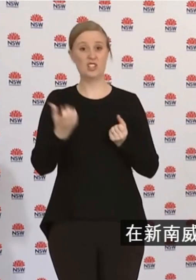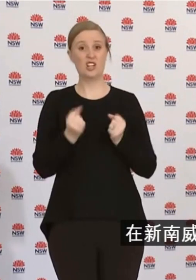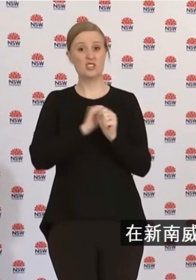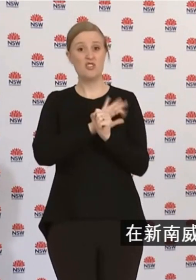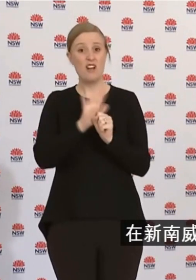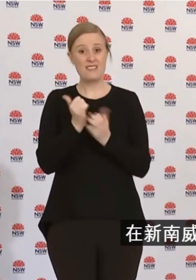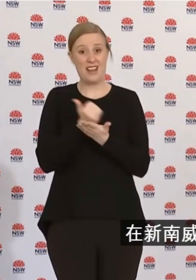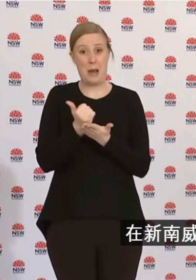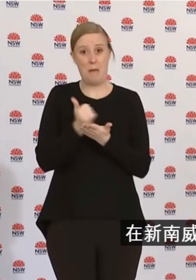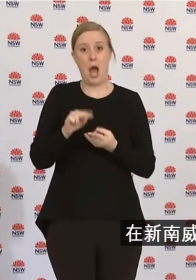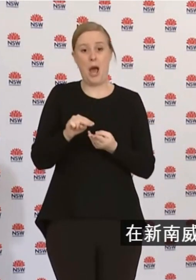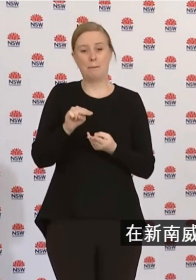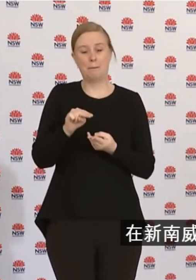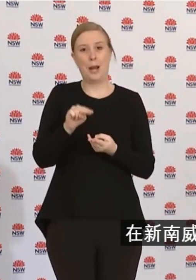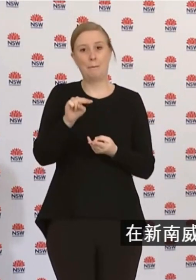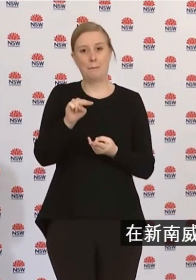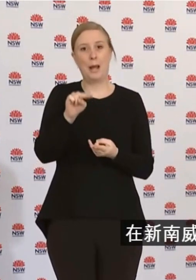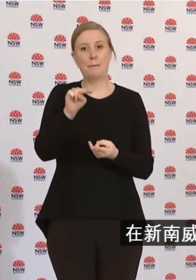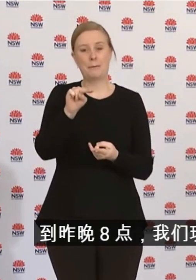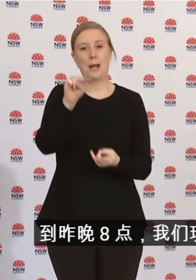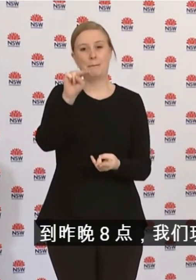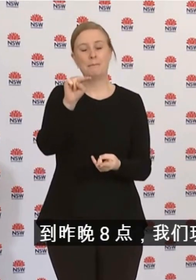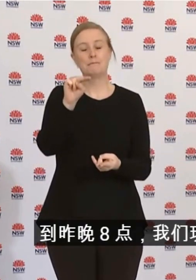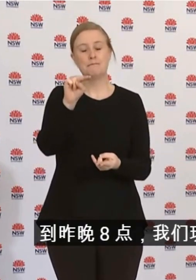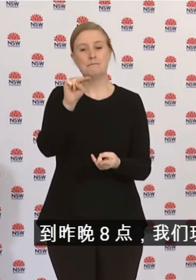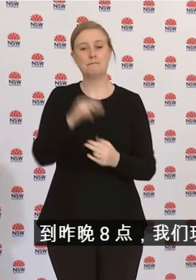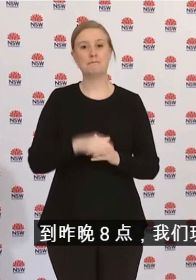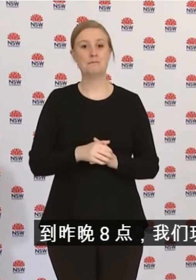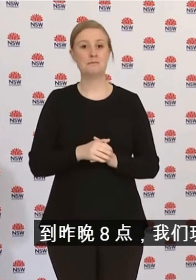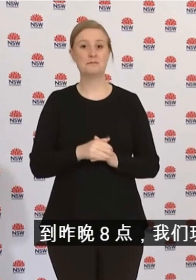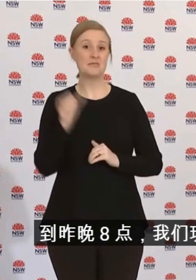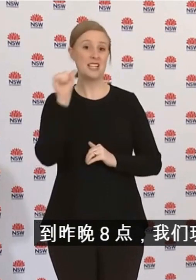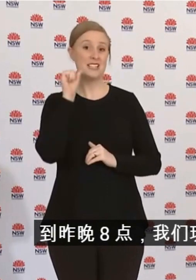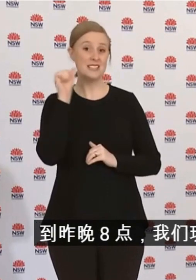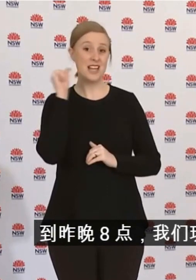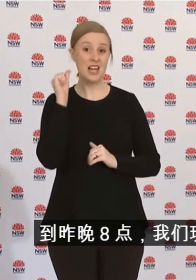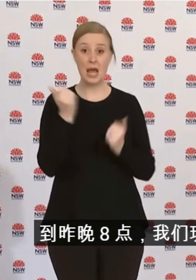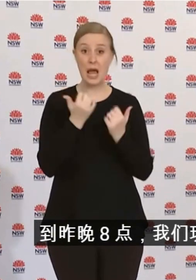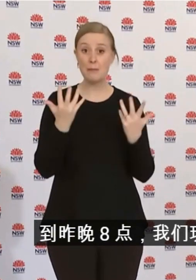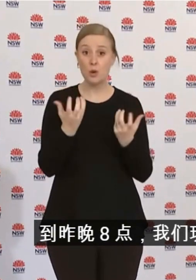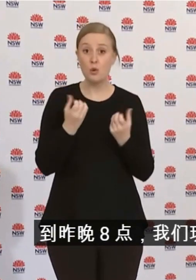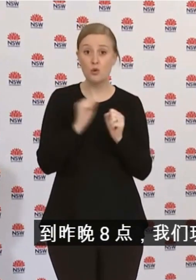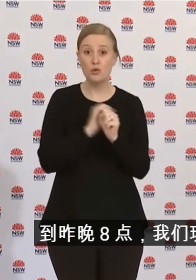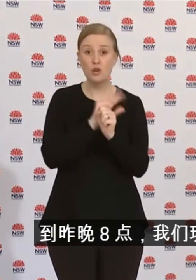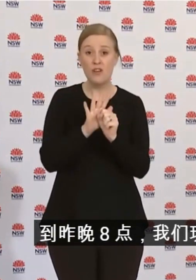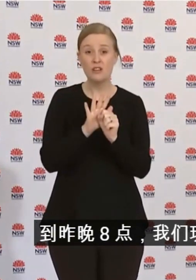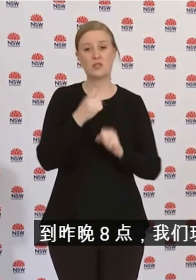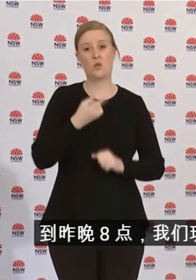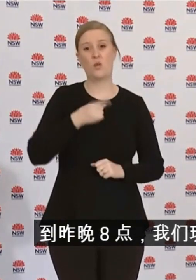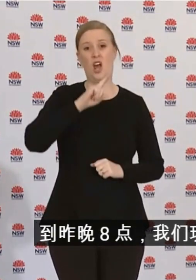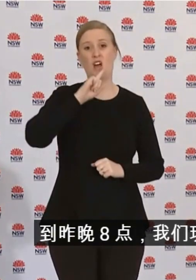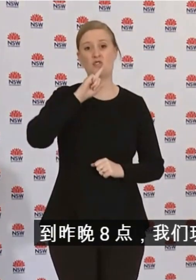New South Wales and here in Greater Sydney. To 8 p.m. last night, we had